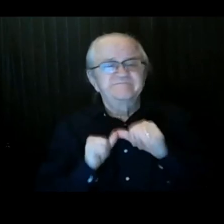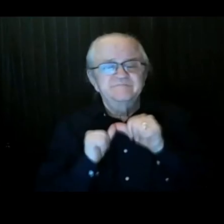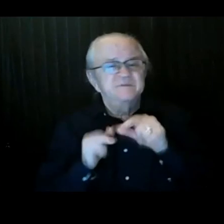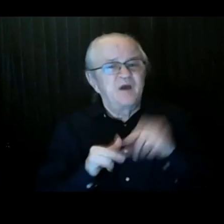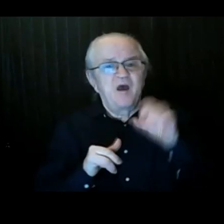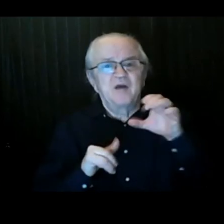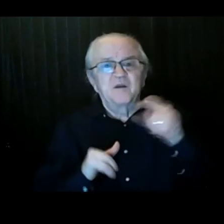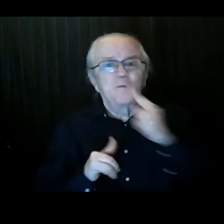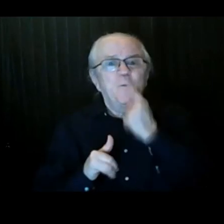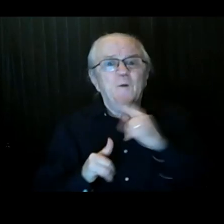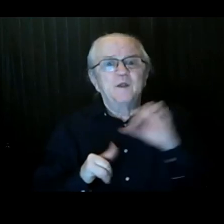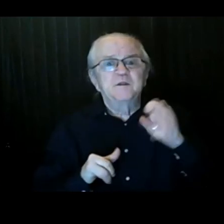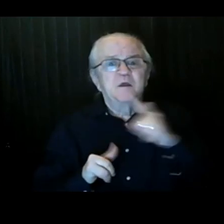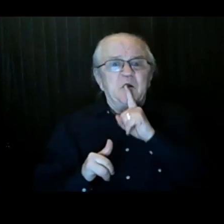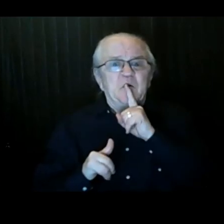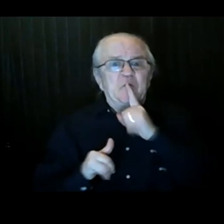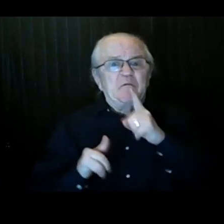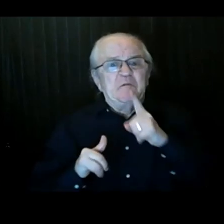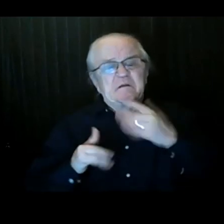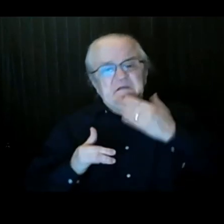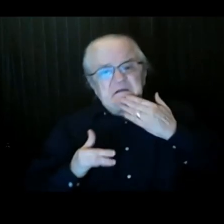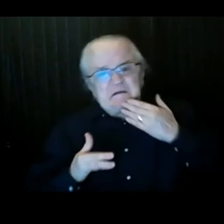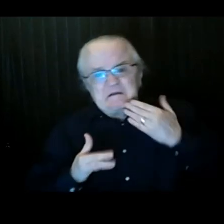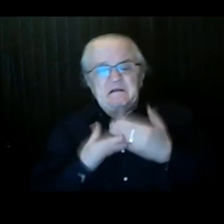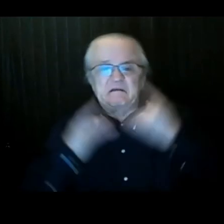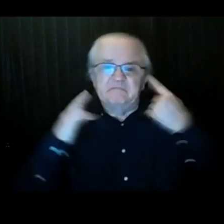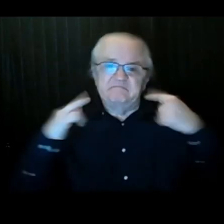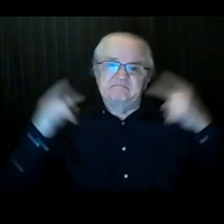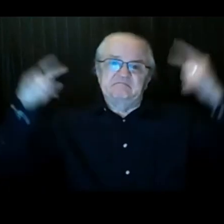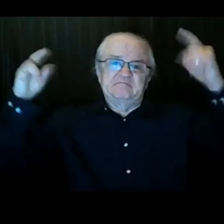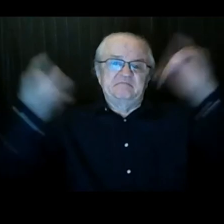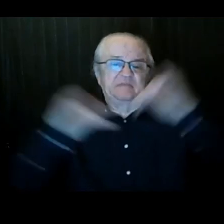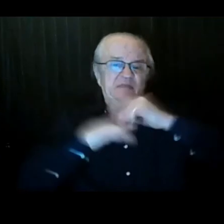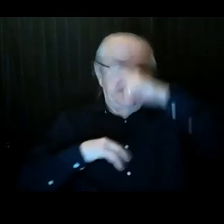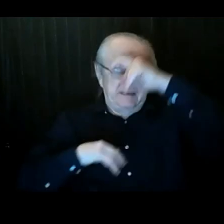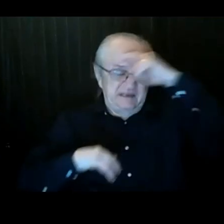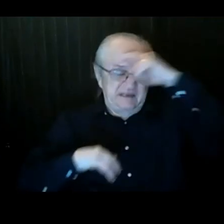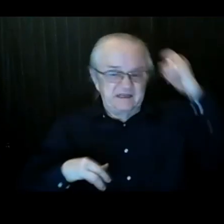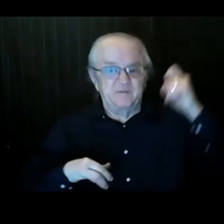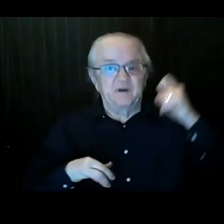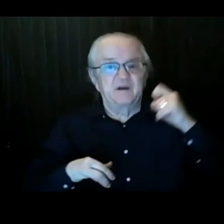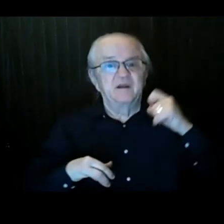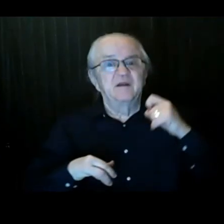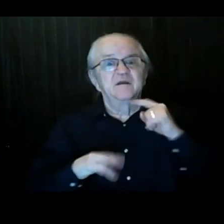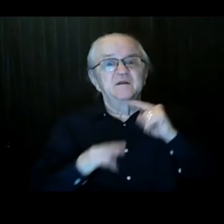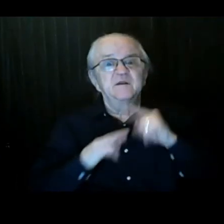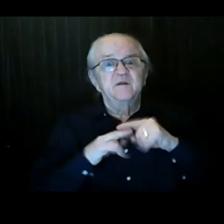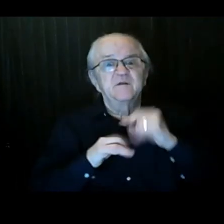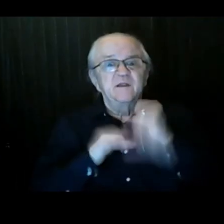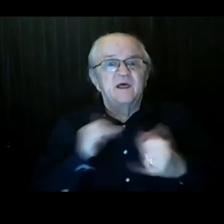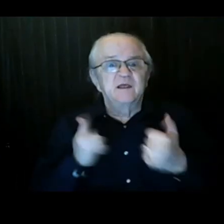Sox really did do well that summer. So well, they made it to Game 7 of the World